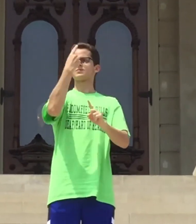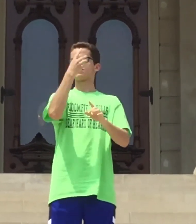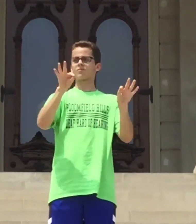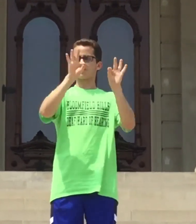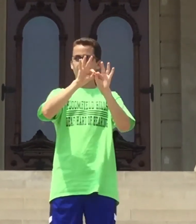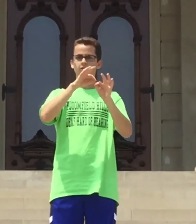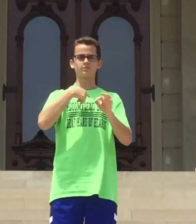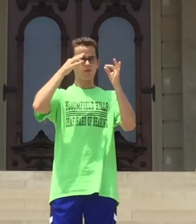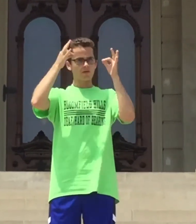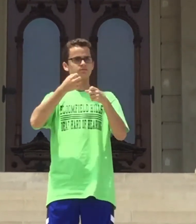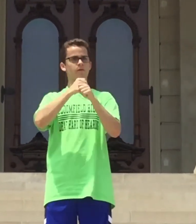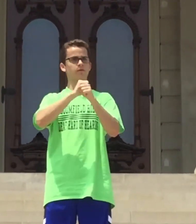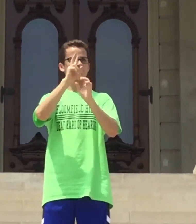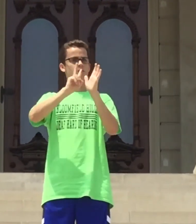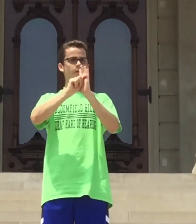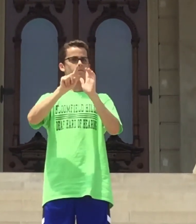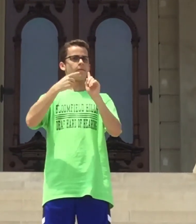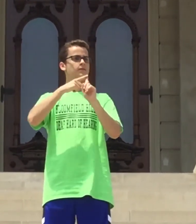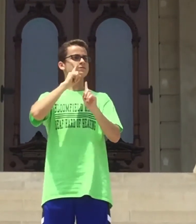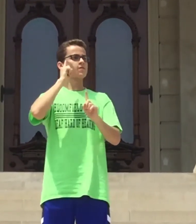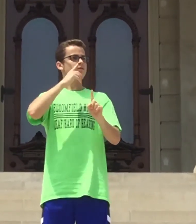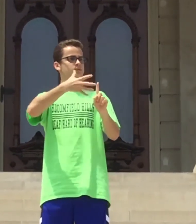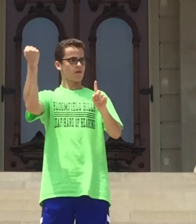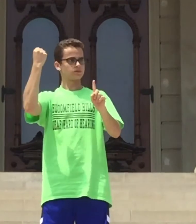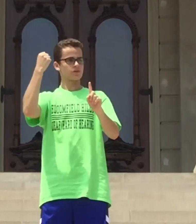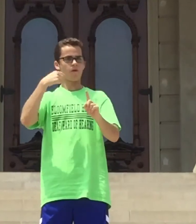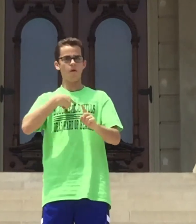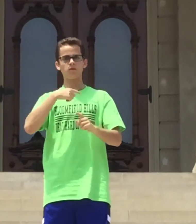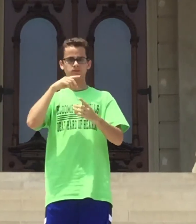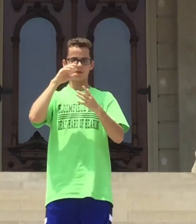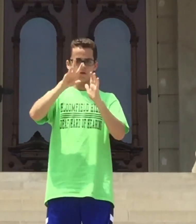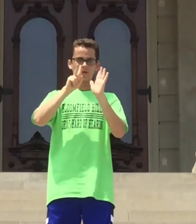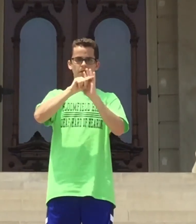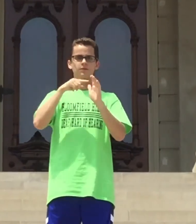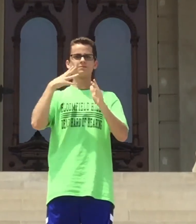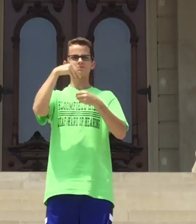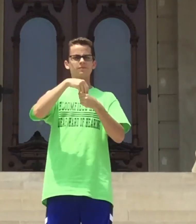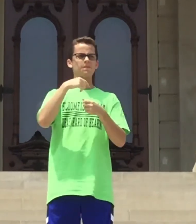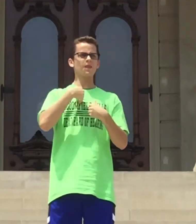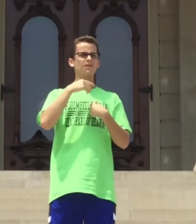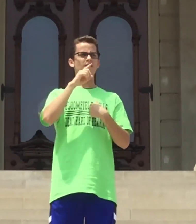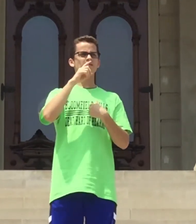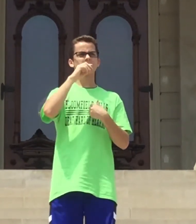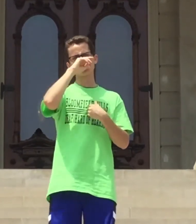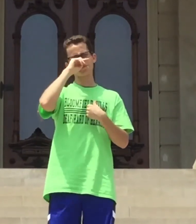programs that are available and it's important that legislators are making decisions that aren't depriving students of language.